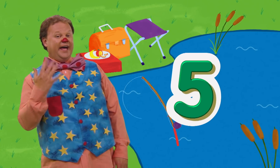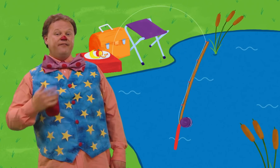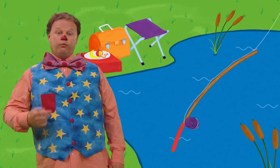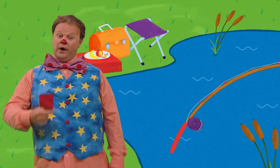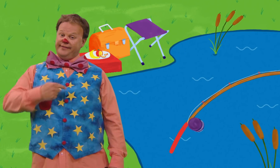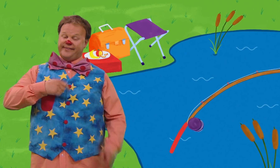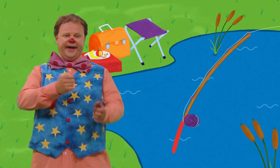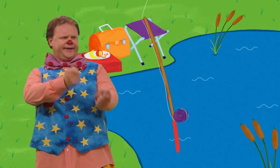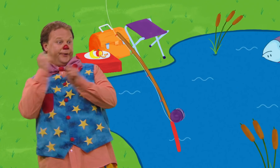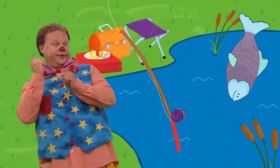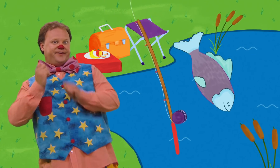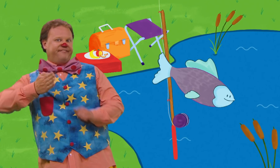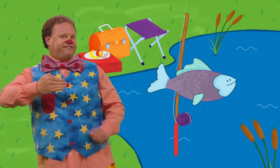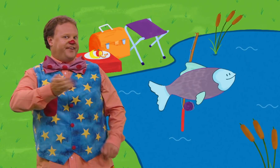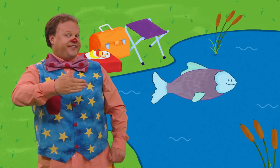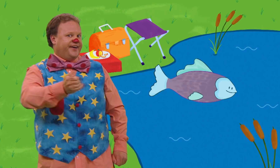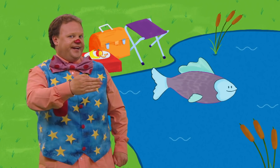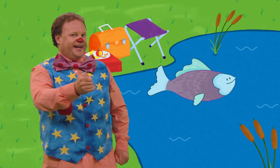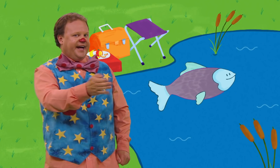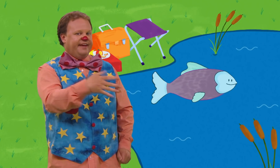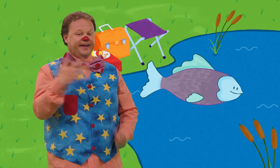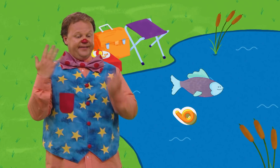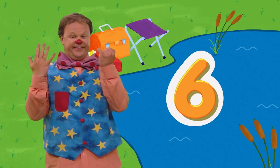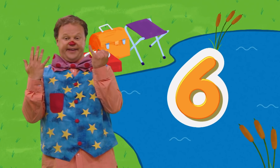1, 2, 3, 4, 5. Once I caught a fish alive.